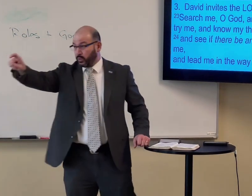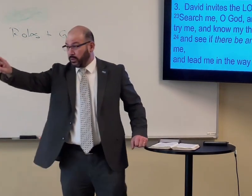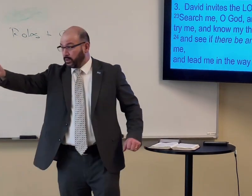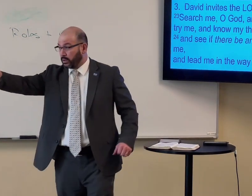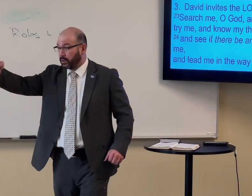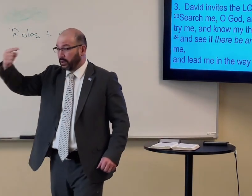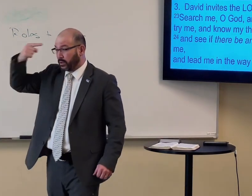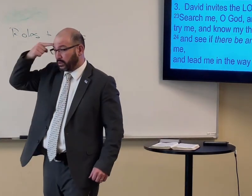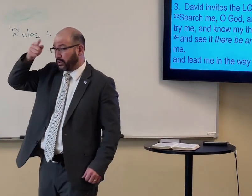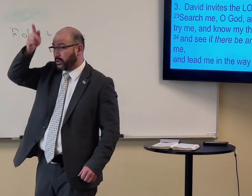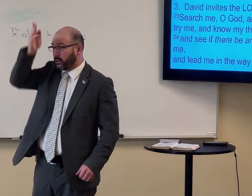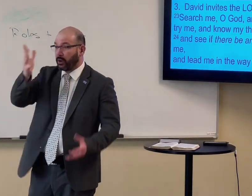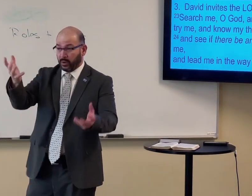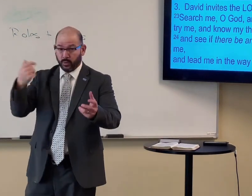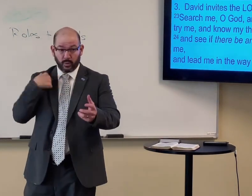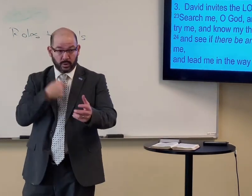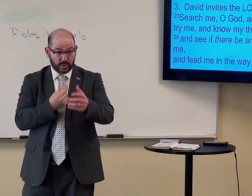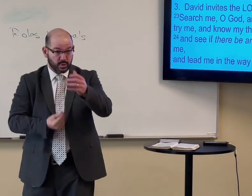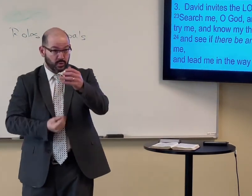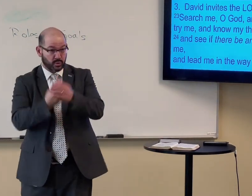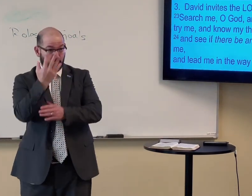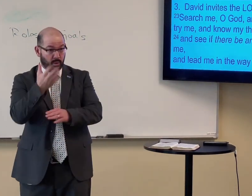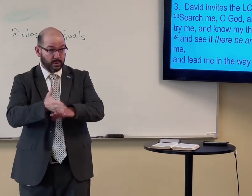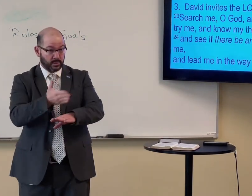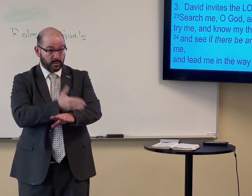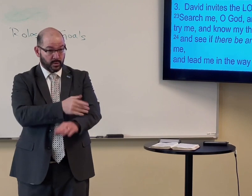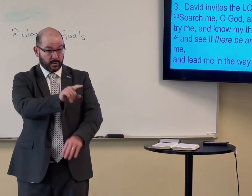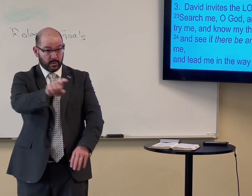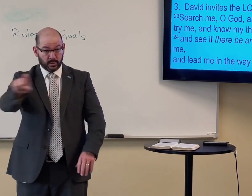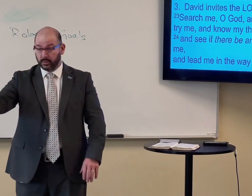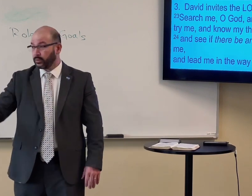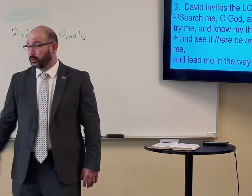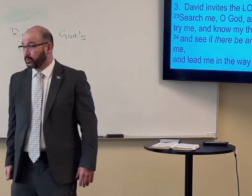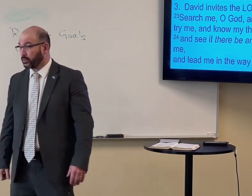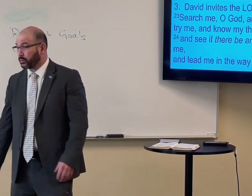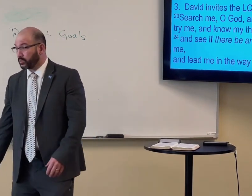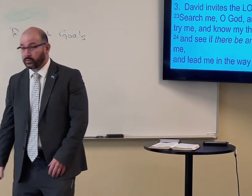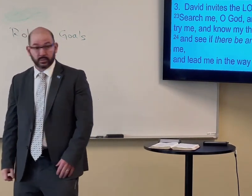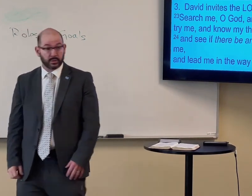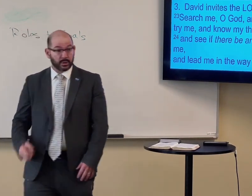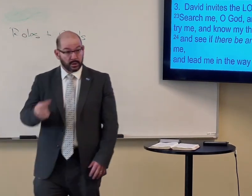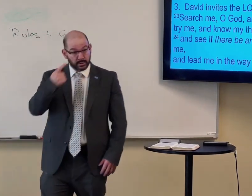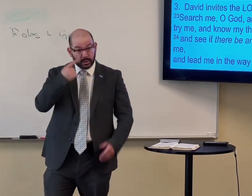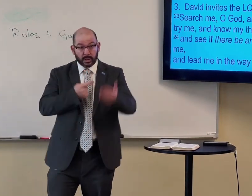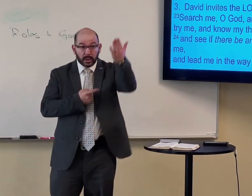So here's a question for y'all. Do you want to grow? Do you want to improve?